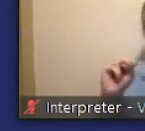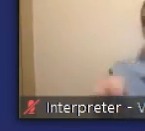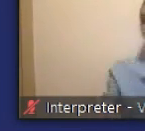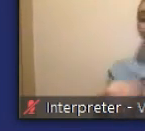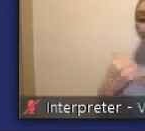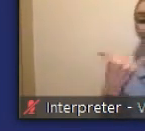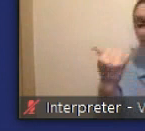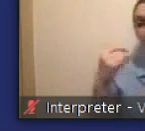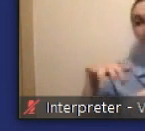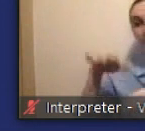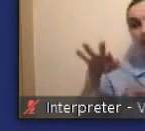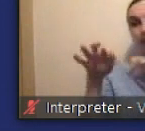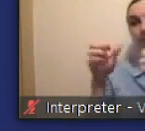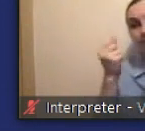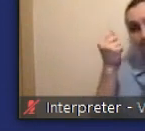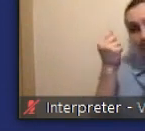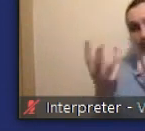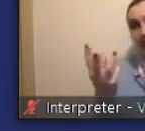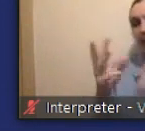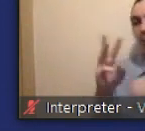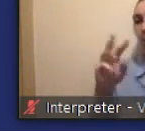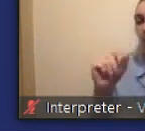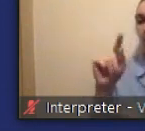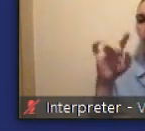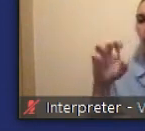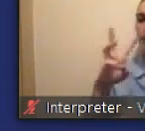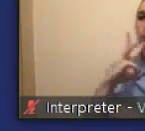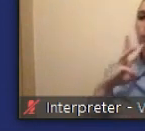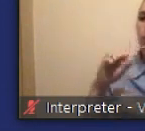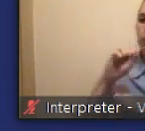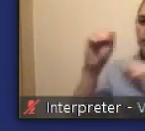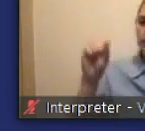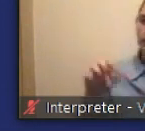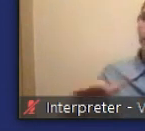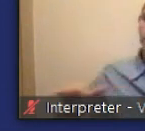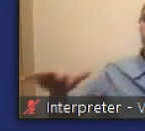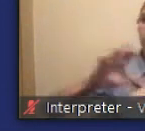systems across the state. And with that, I will turn it over to Dr. Franz.